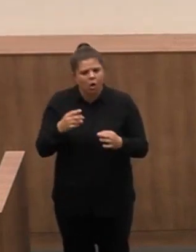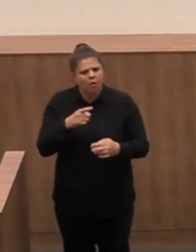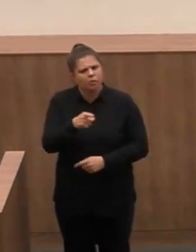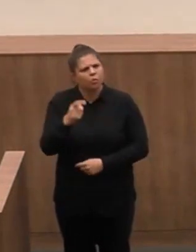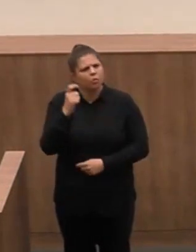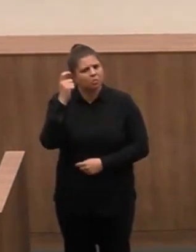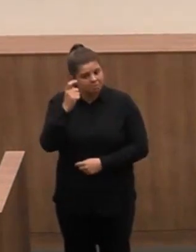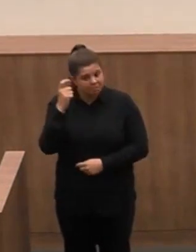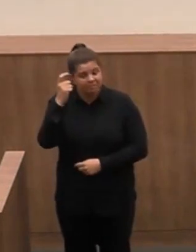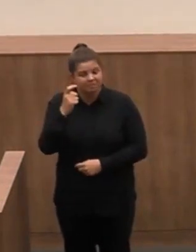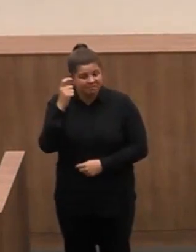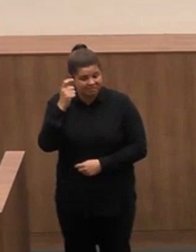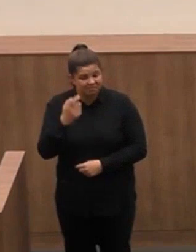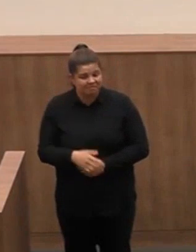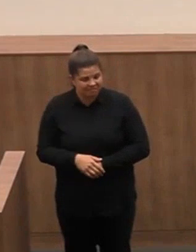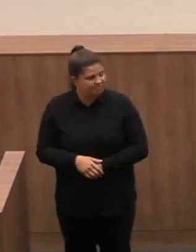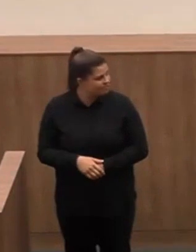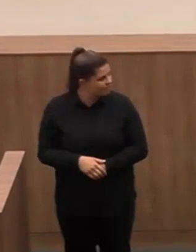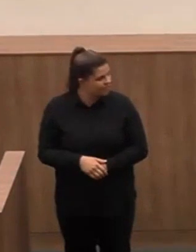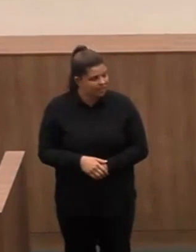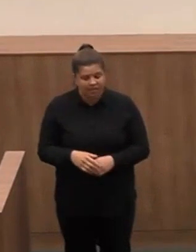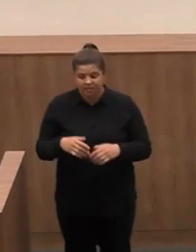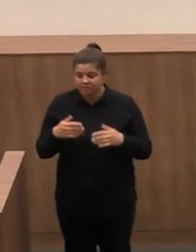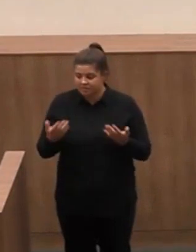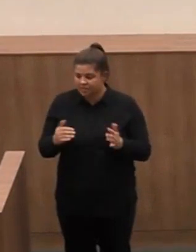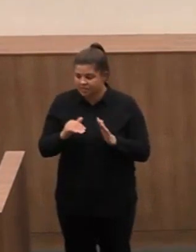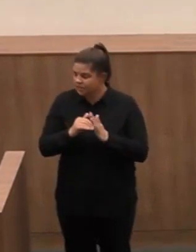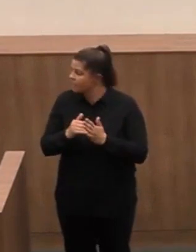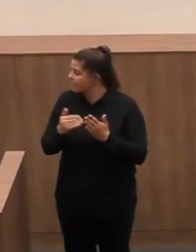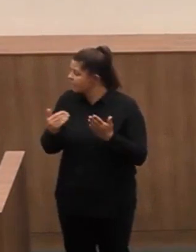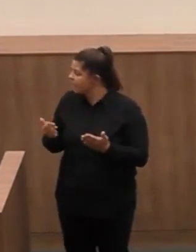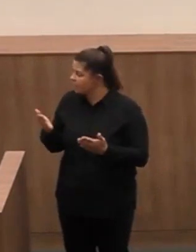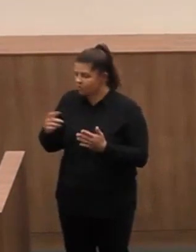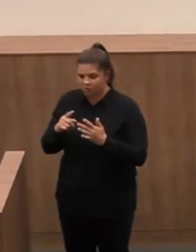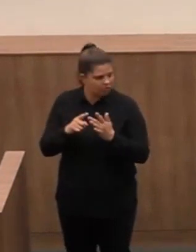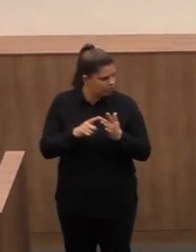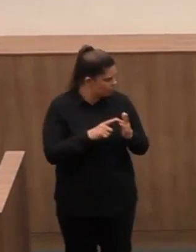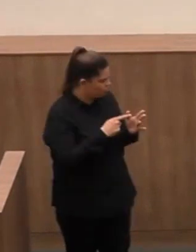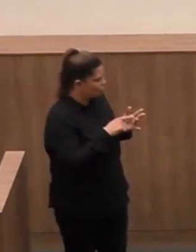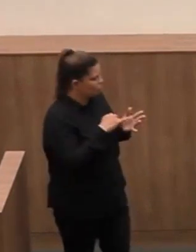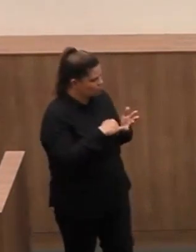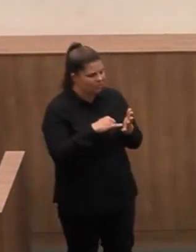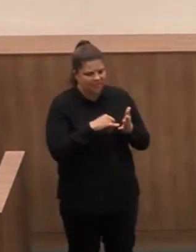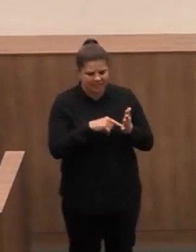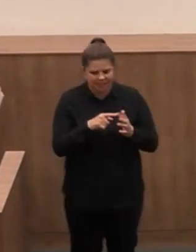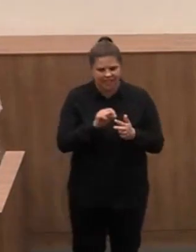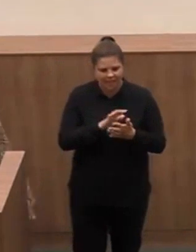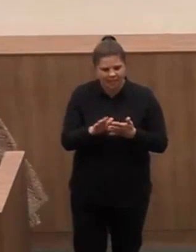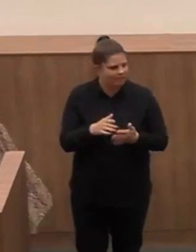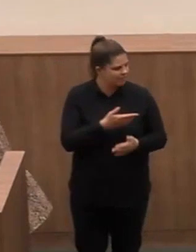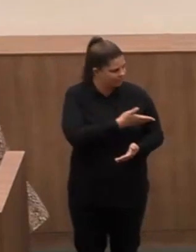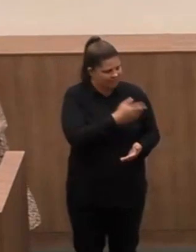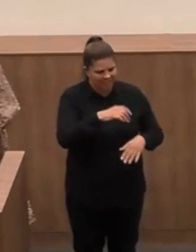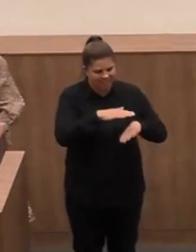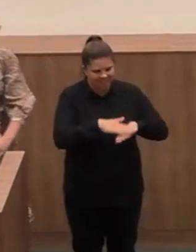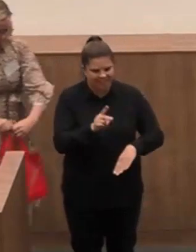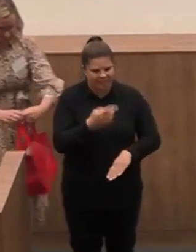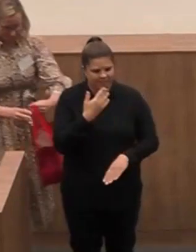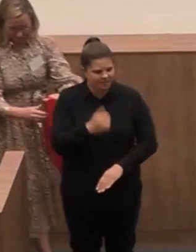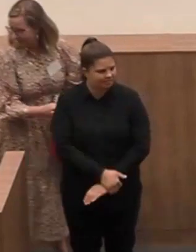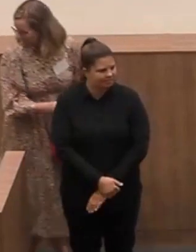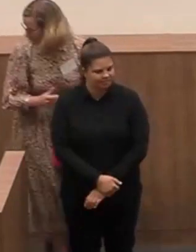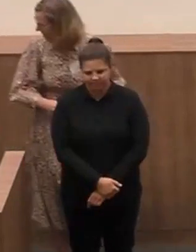of what we discussed now. But otherwise, I'll hand back over to Jocelyn and Steph, and our panellists are free to move back to their seats. Thank